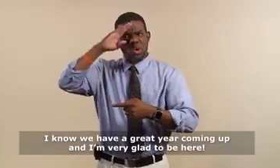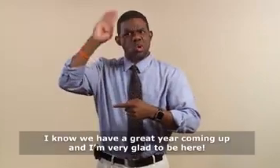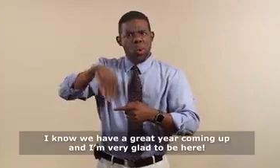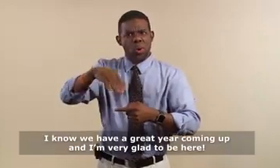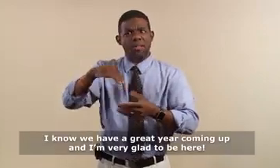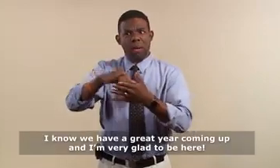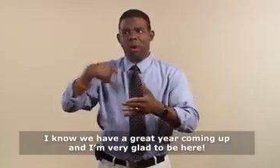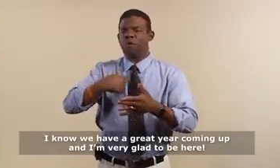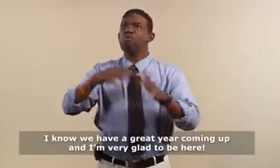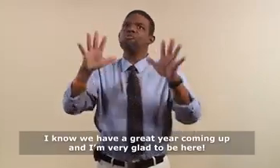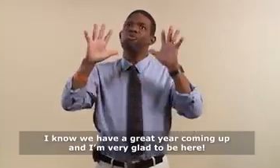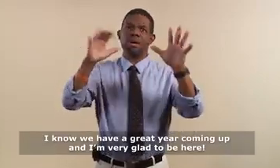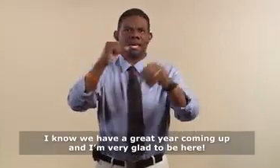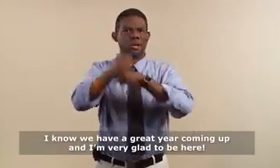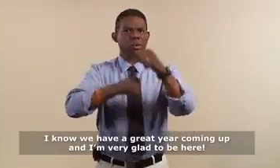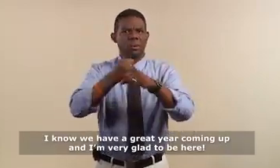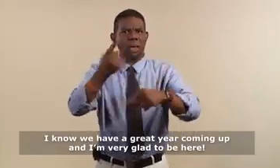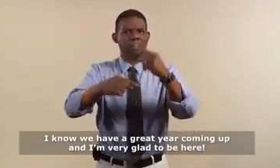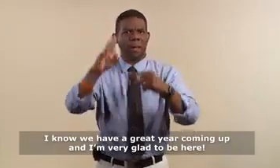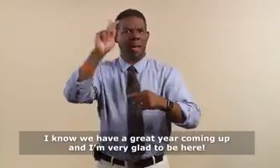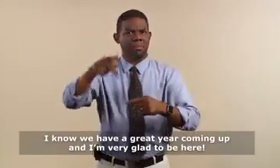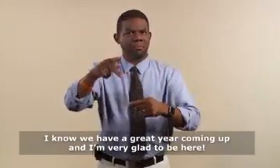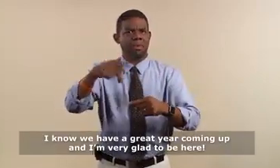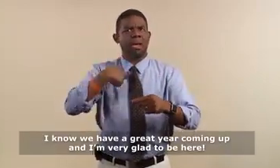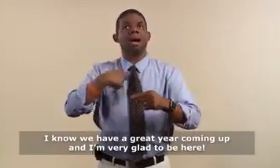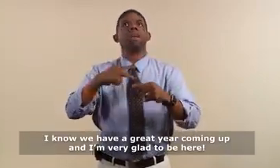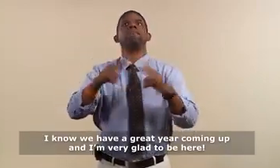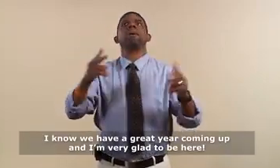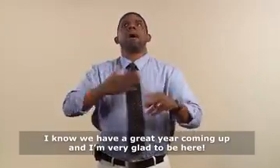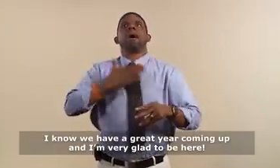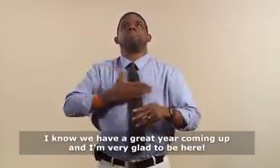I know we have a great year coming up, and I'm very glad to be here.